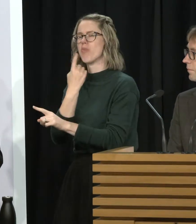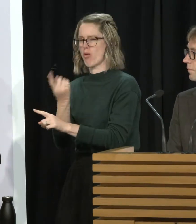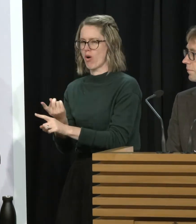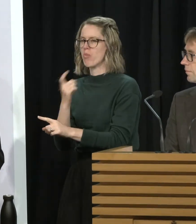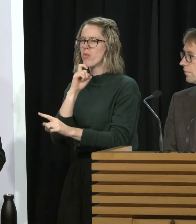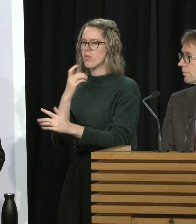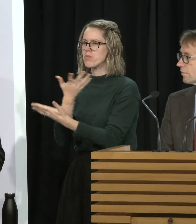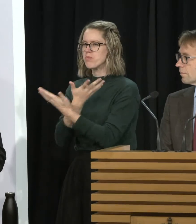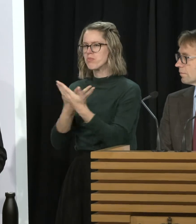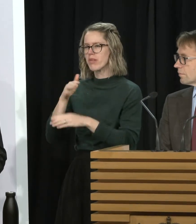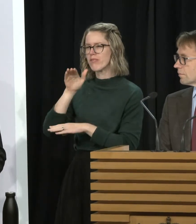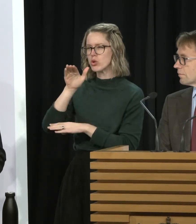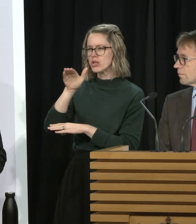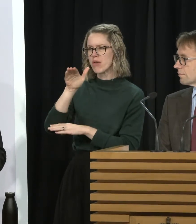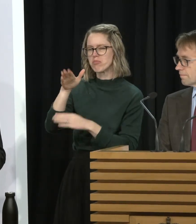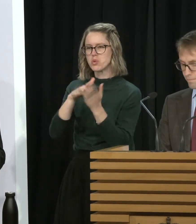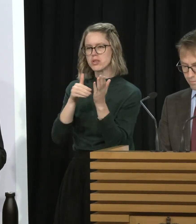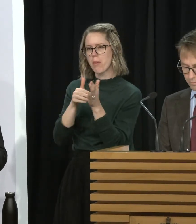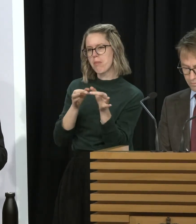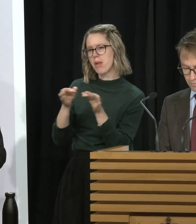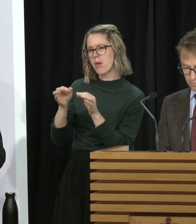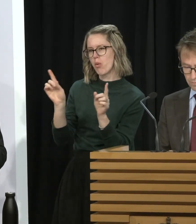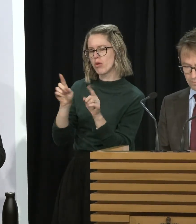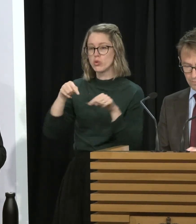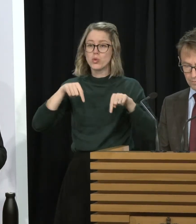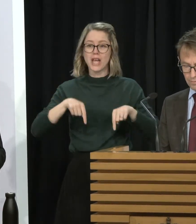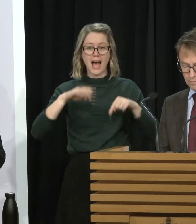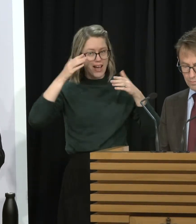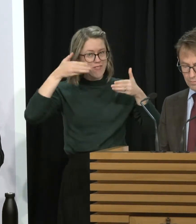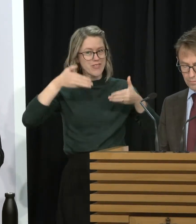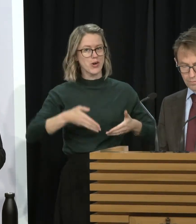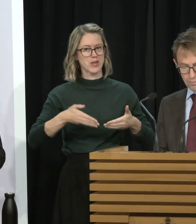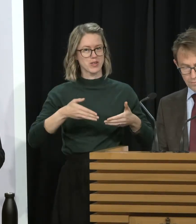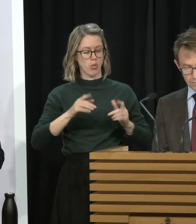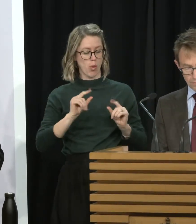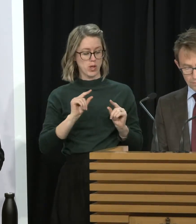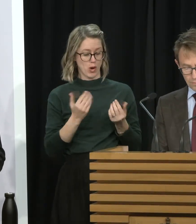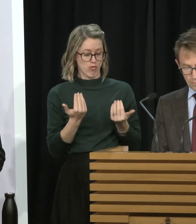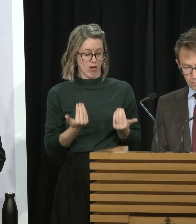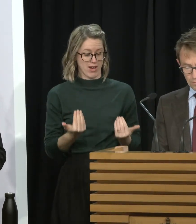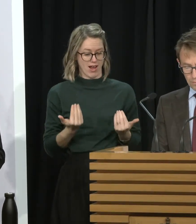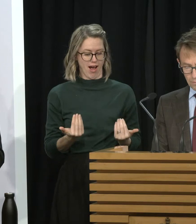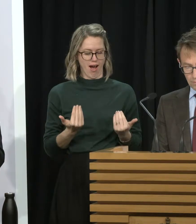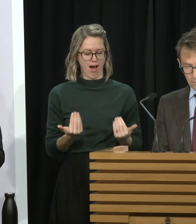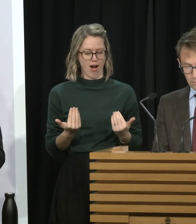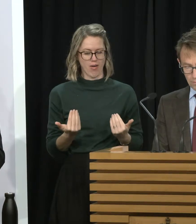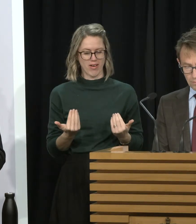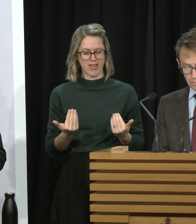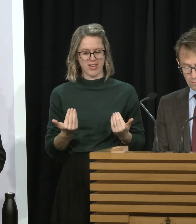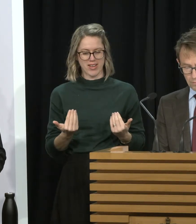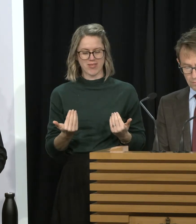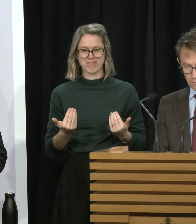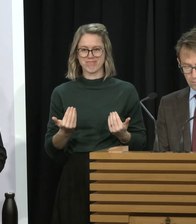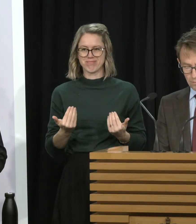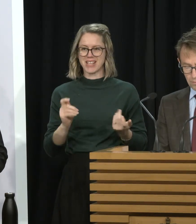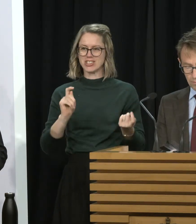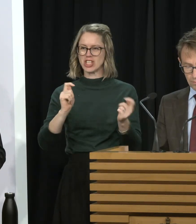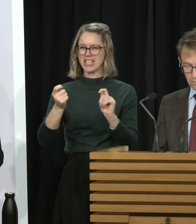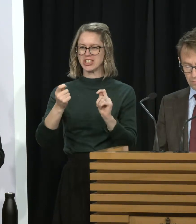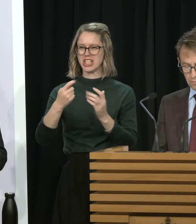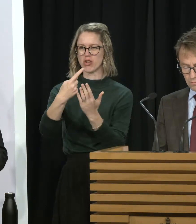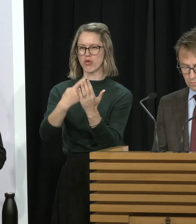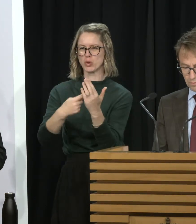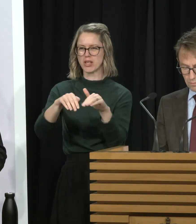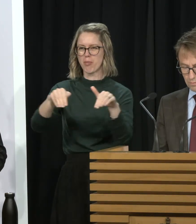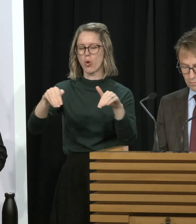what the future roadmap might look like. At the moment, today, of course, I'm focused on what we're doing at the moment. We're still some time away from that, but we will